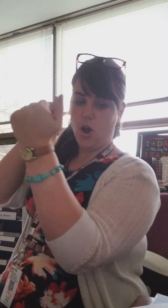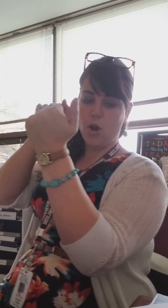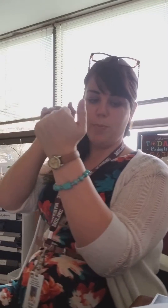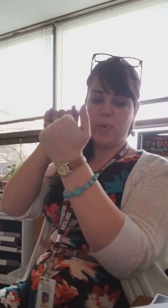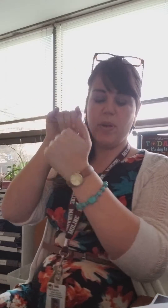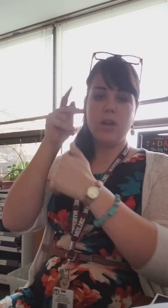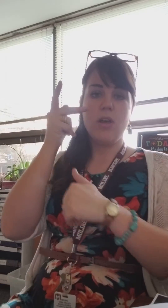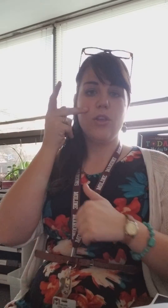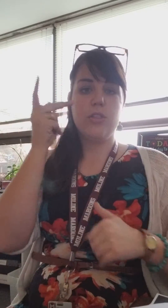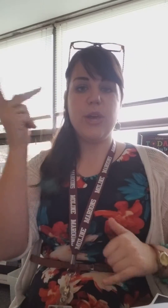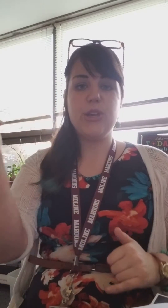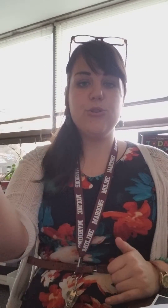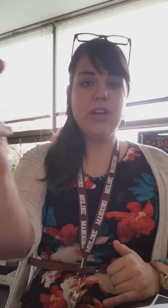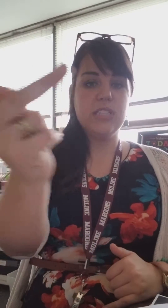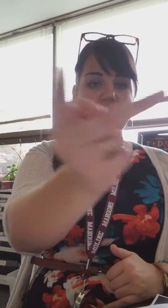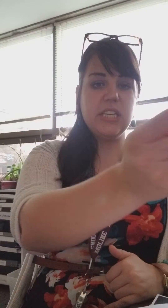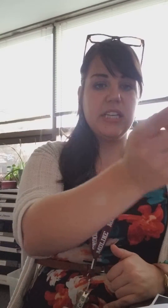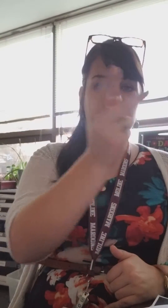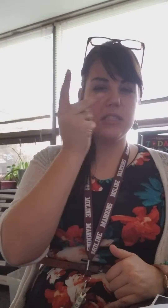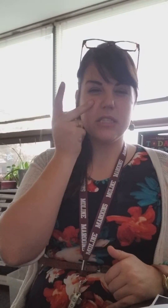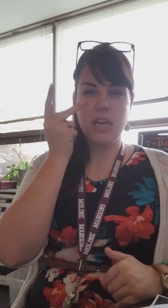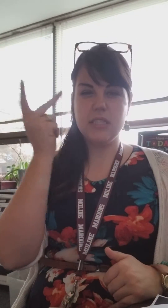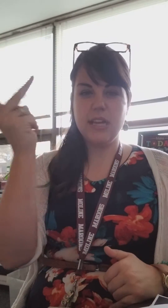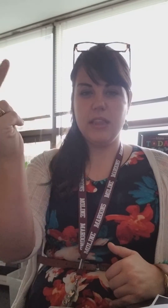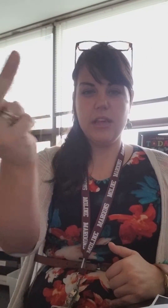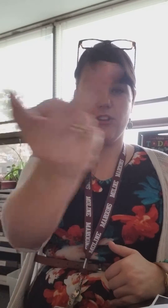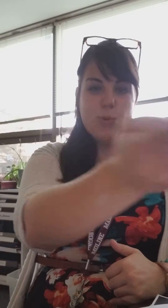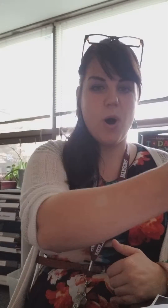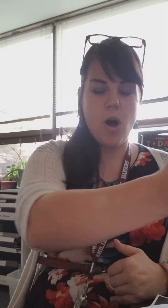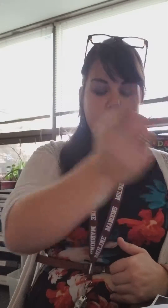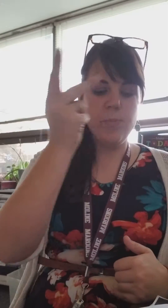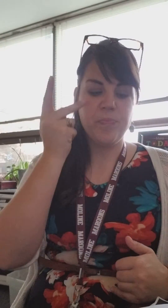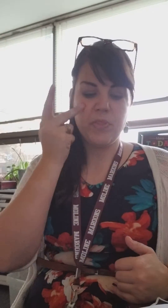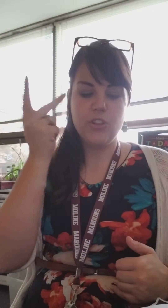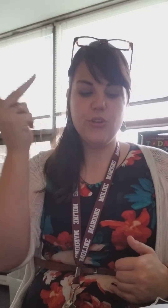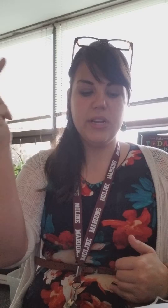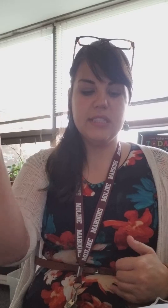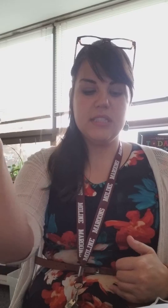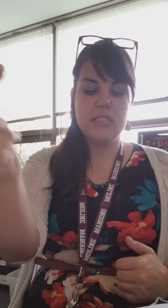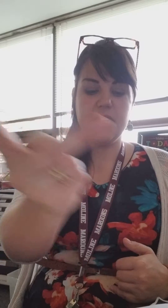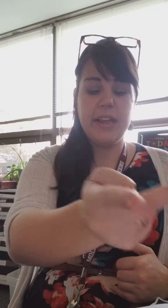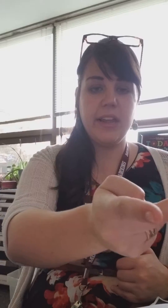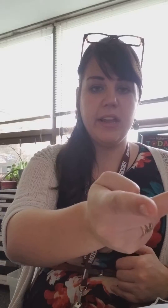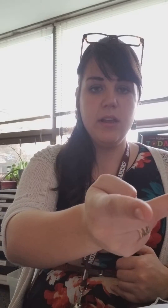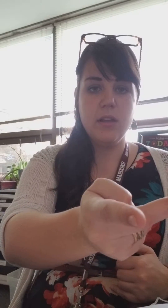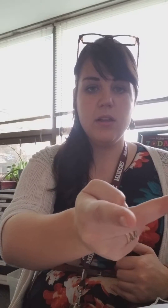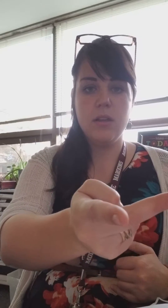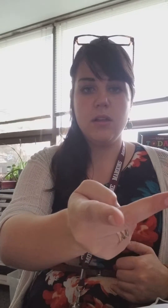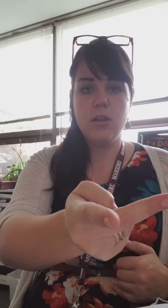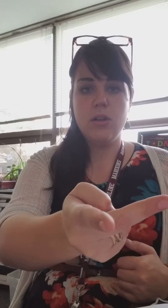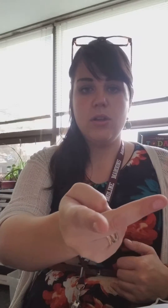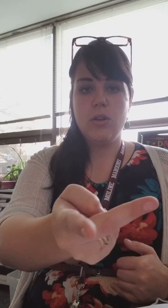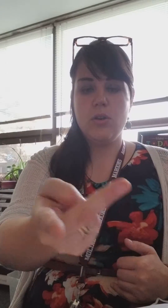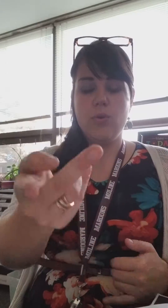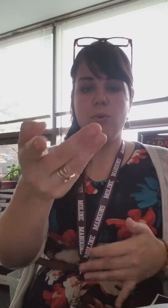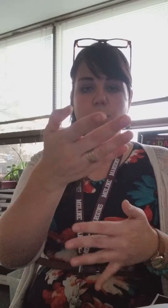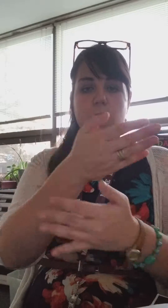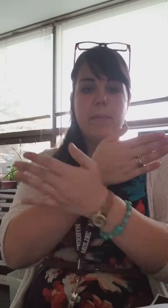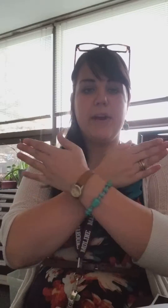hope that you can see. This is kind of saying like you can see what